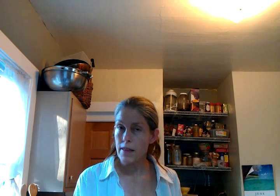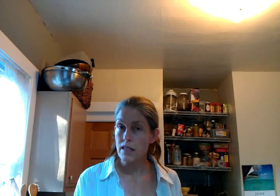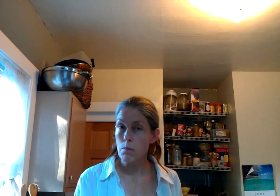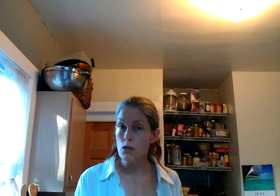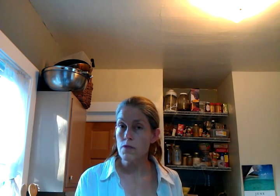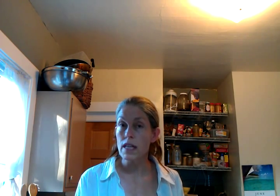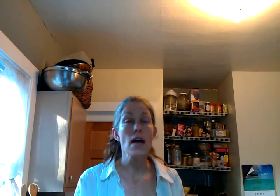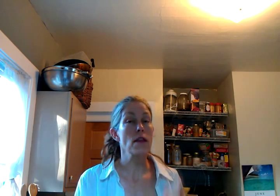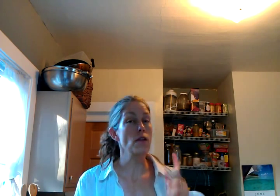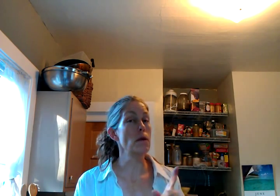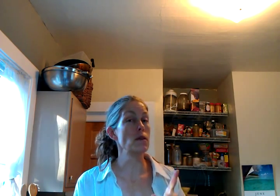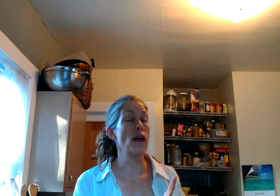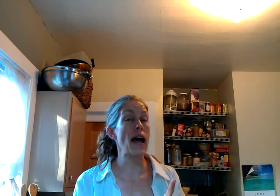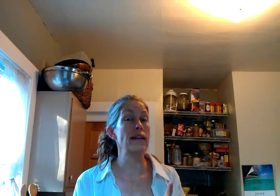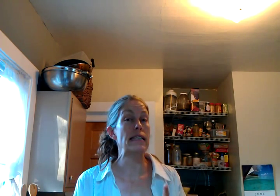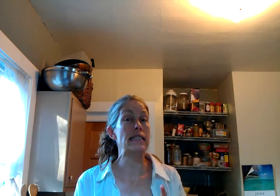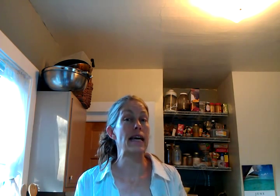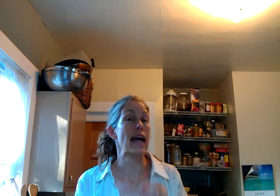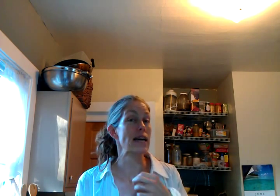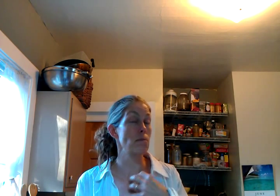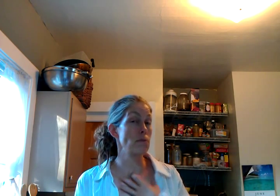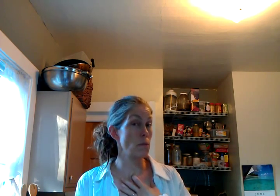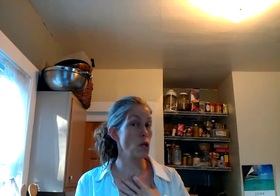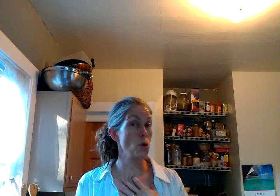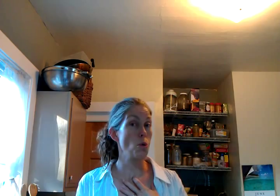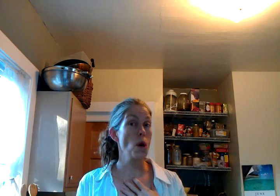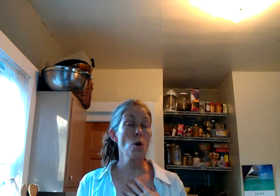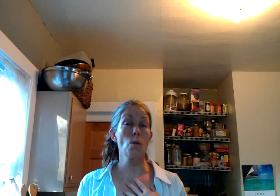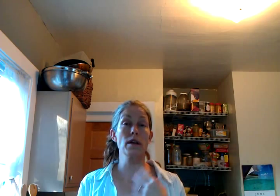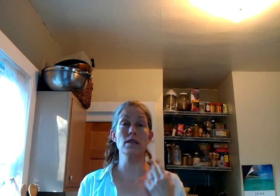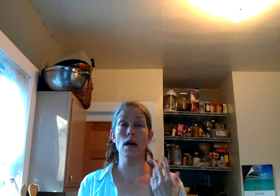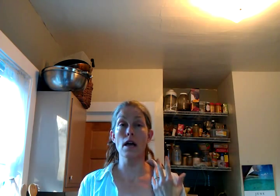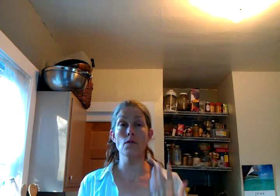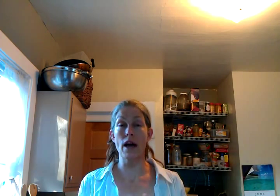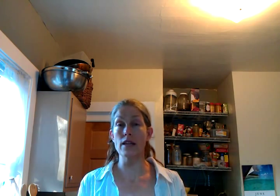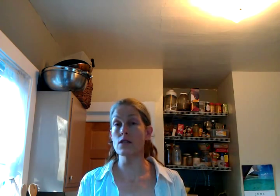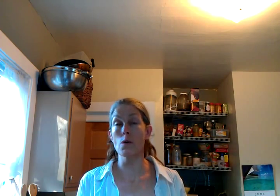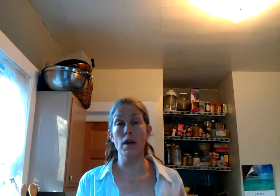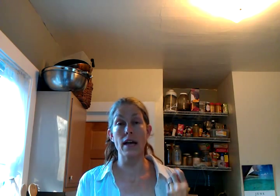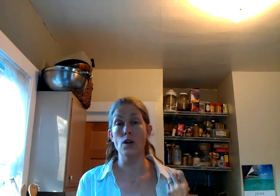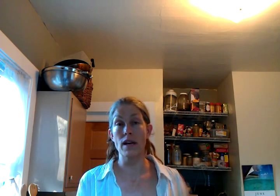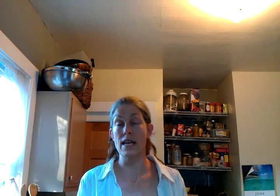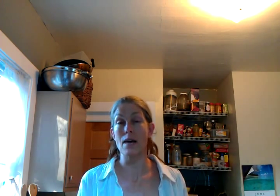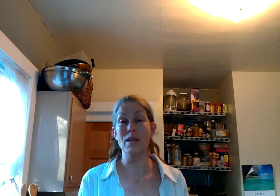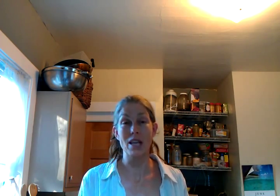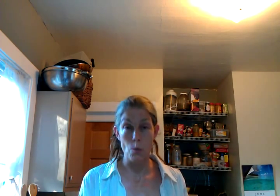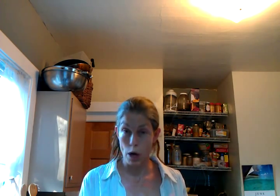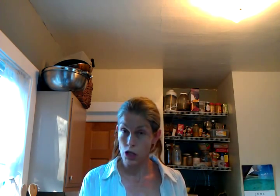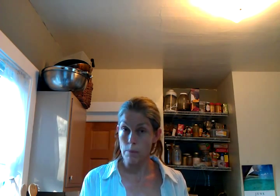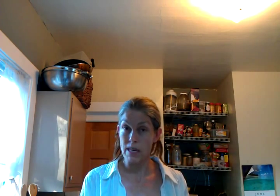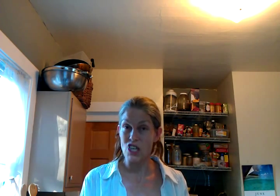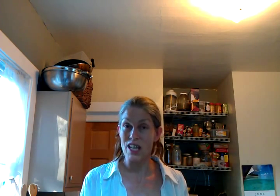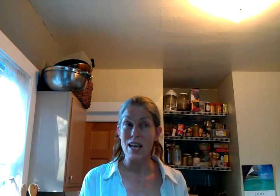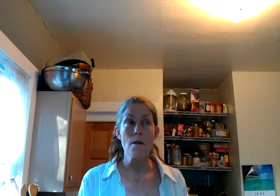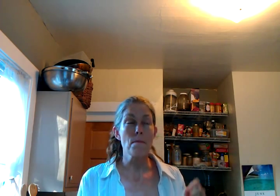that's most of it. The other piece I'll add is that as someone who was invited to and had a great time leading a workshop session, if